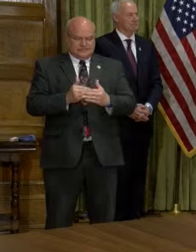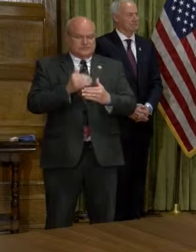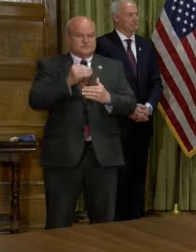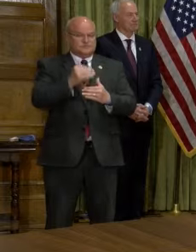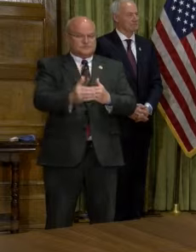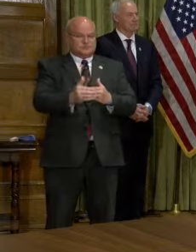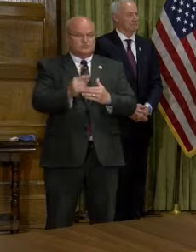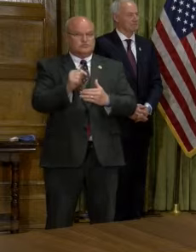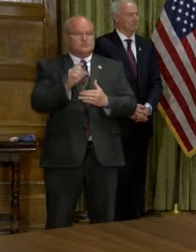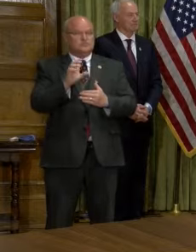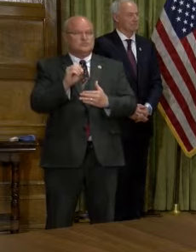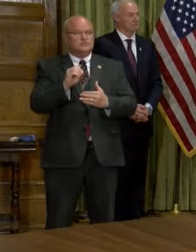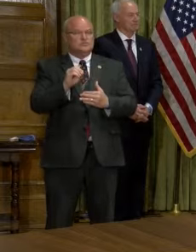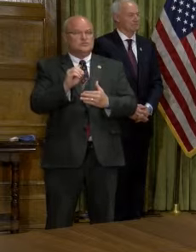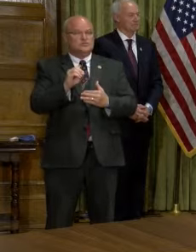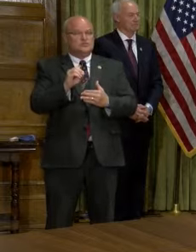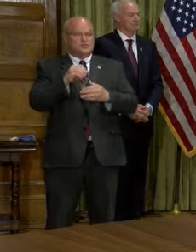to